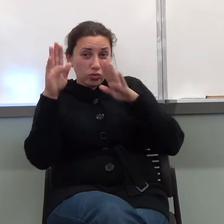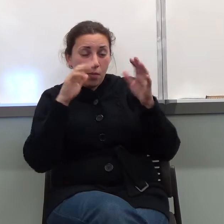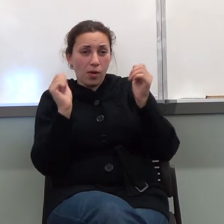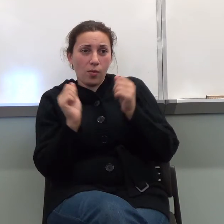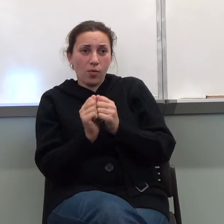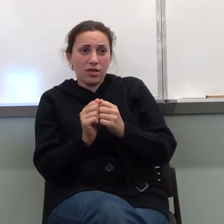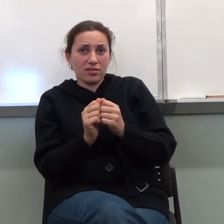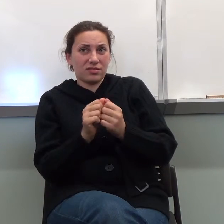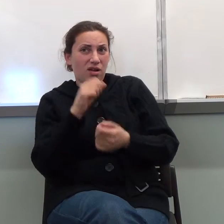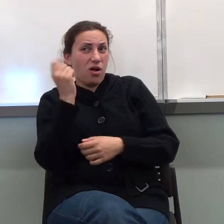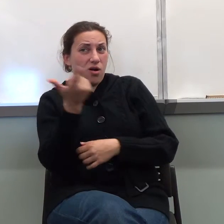Oh, no,